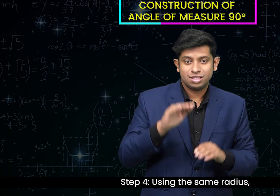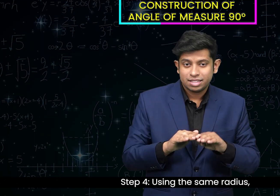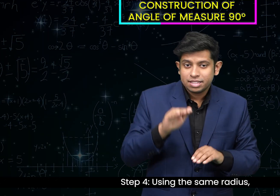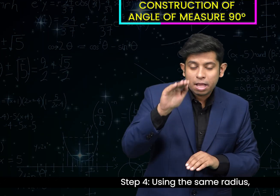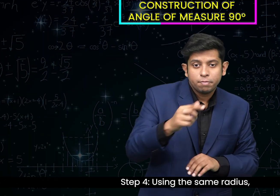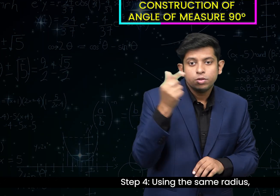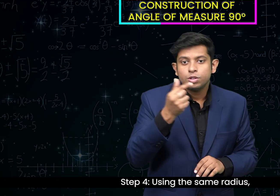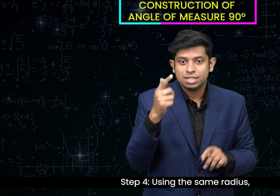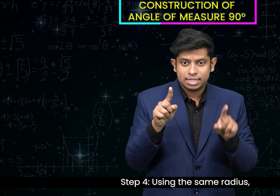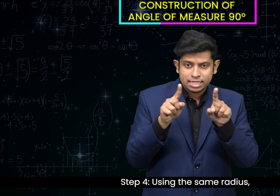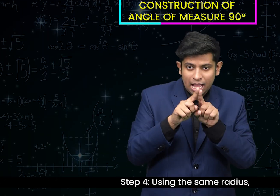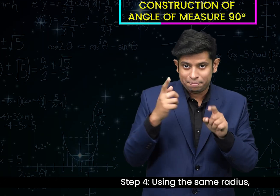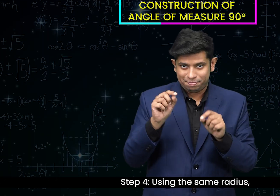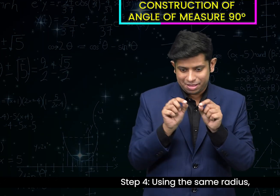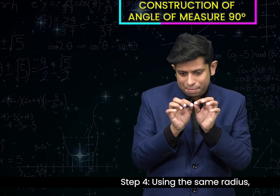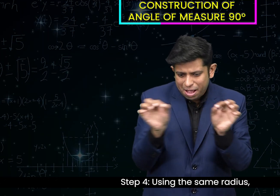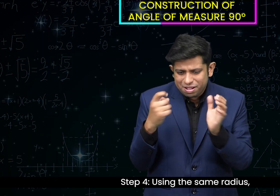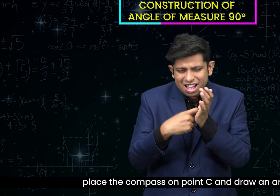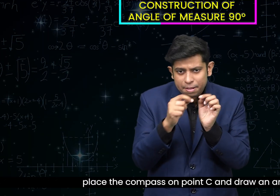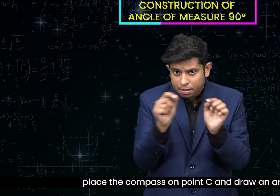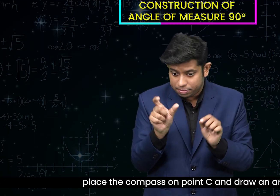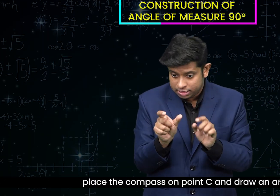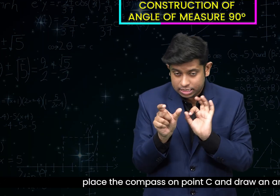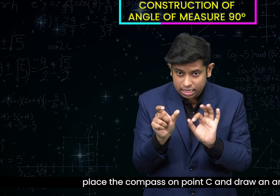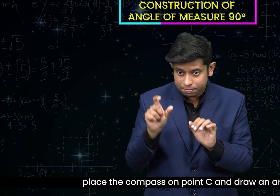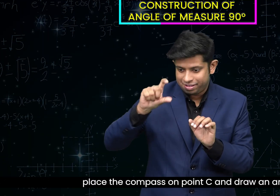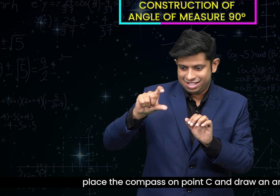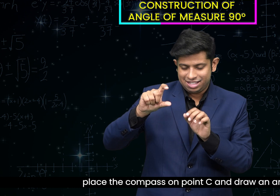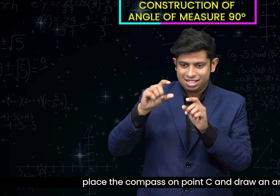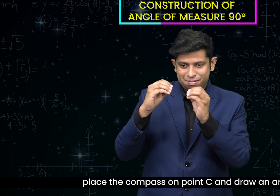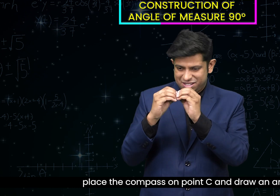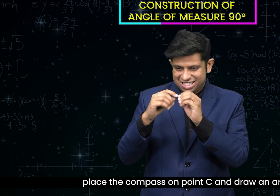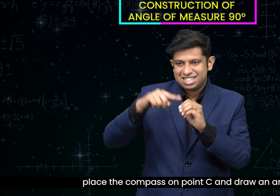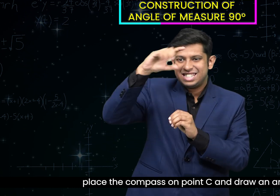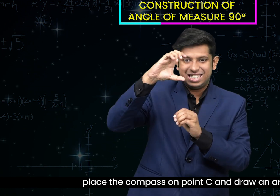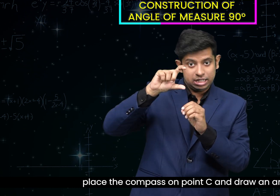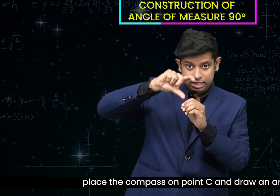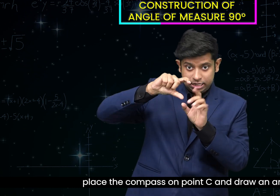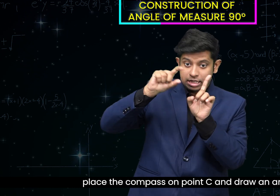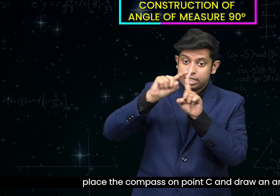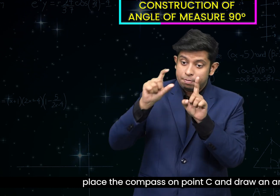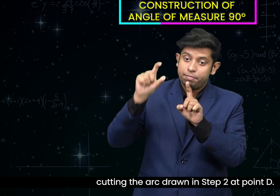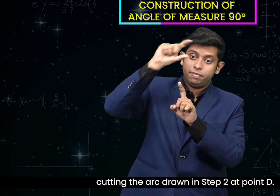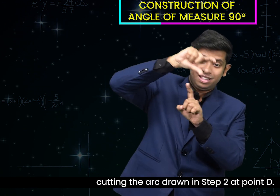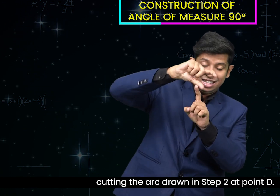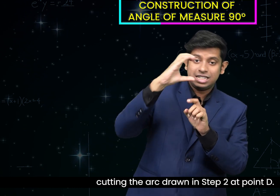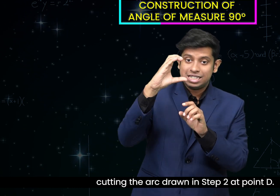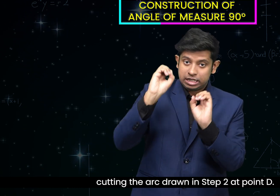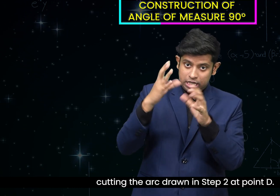Step 4. Using the same radius, place the compass on point C and draw an arc, cutting the arc drawn